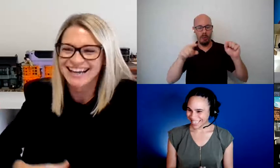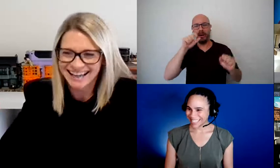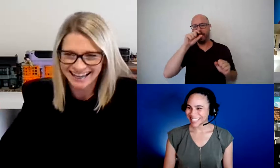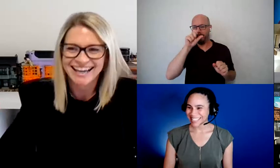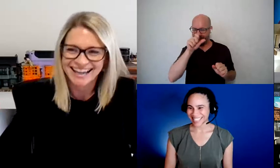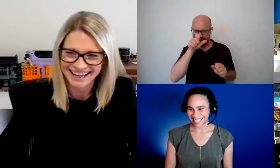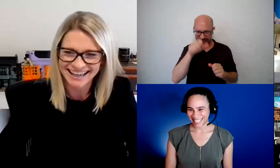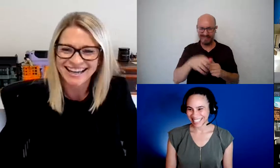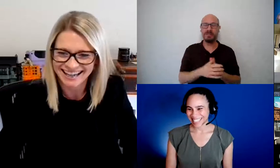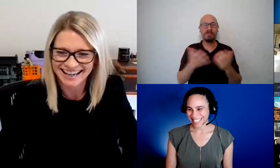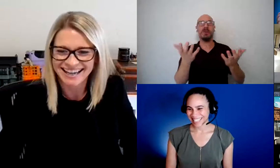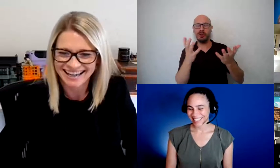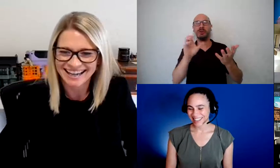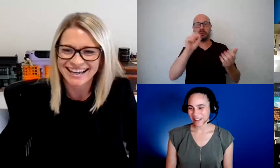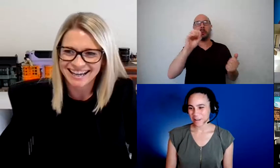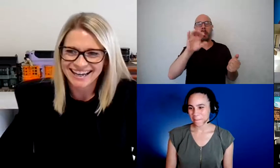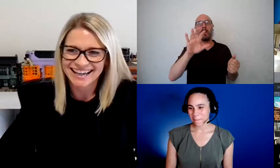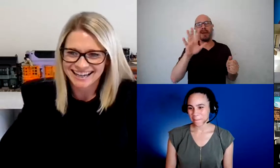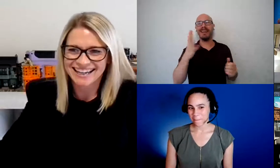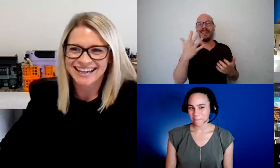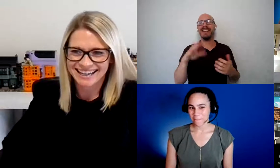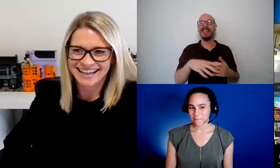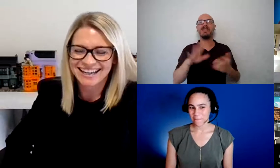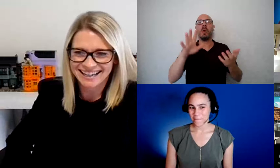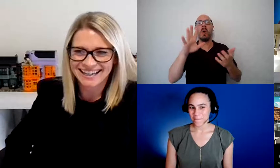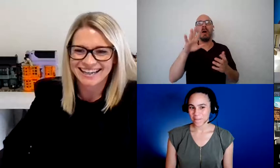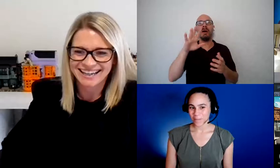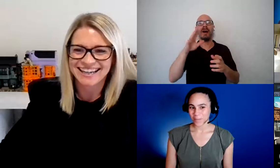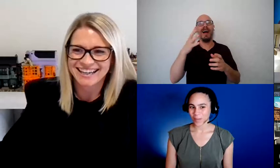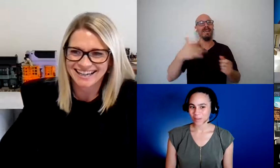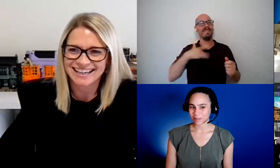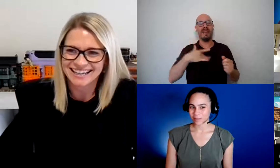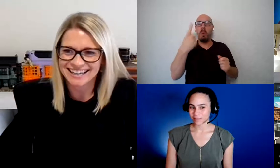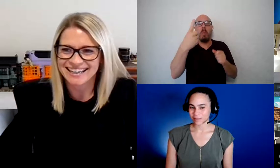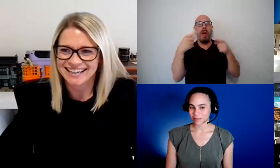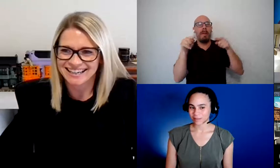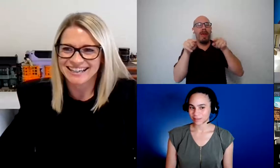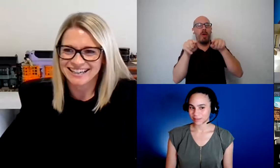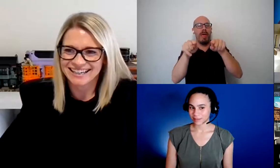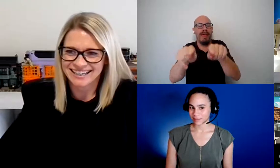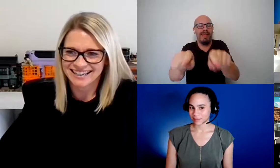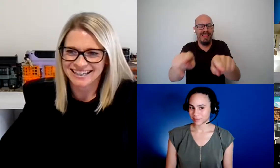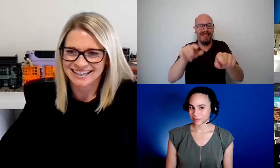So, it's, it's, almost, you know, that's one parallel, you know, that, that, that, that's universal.